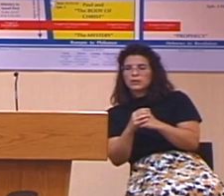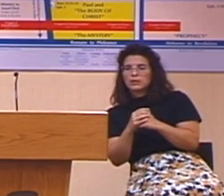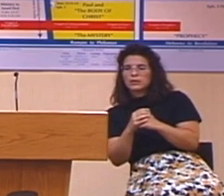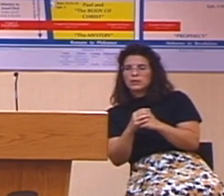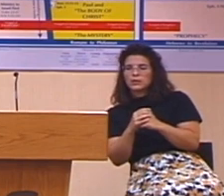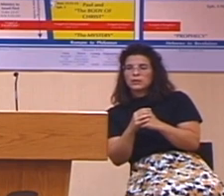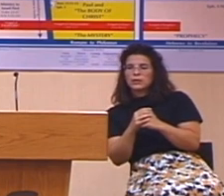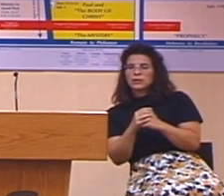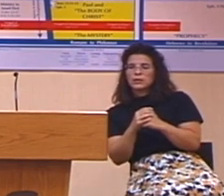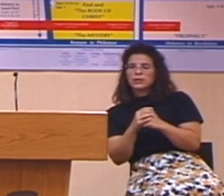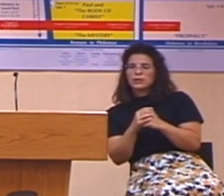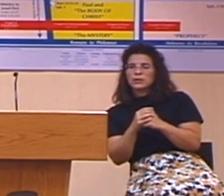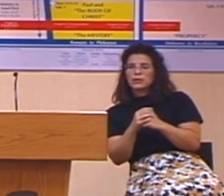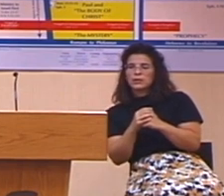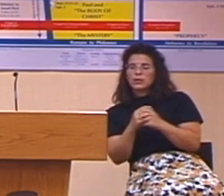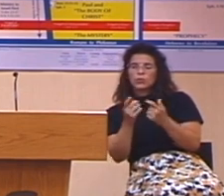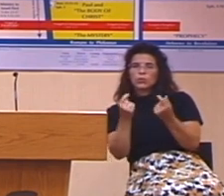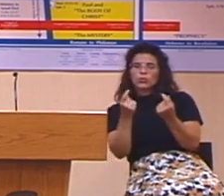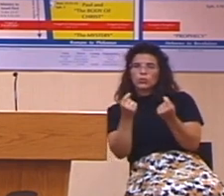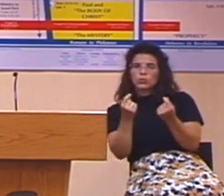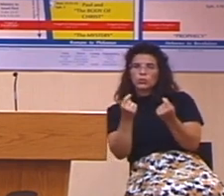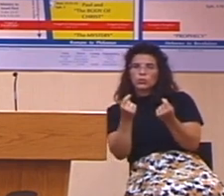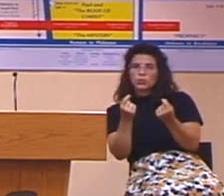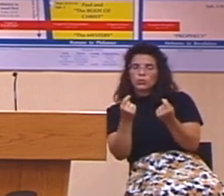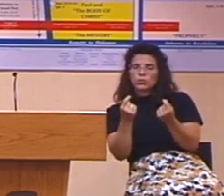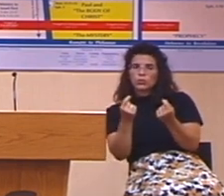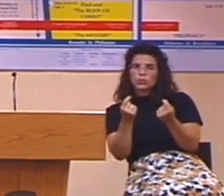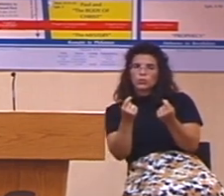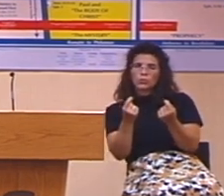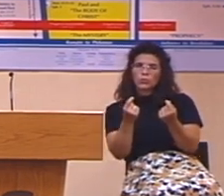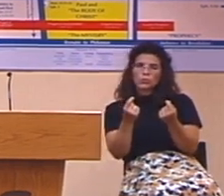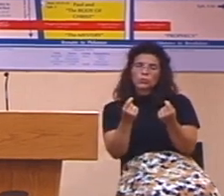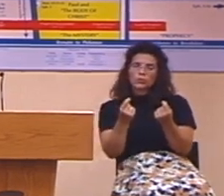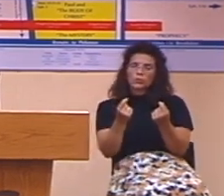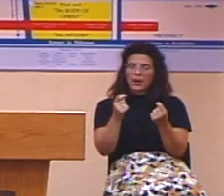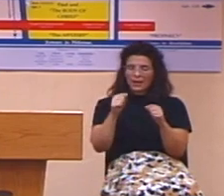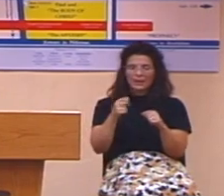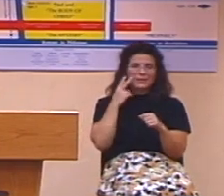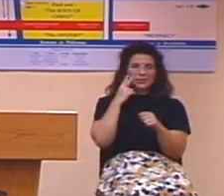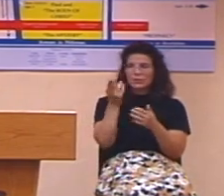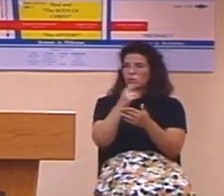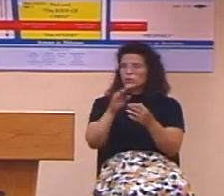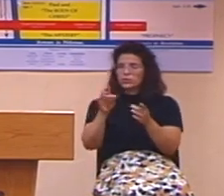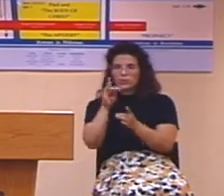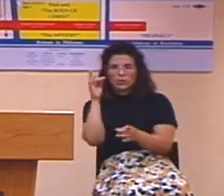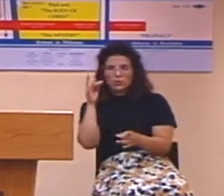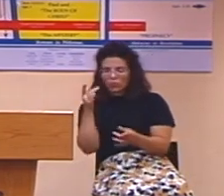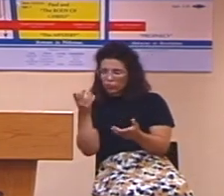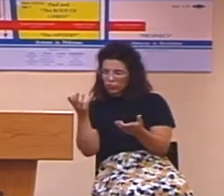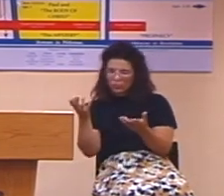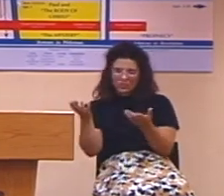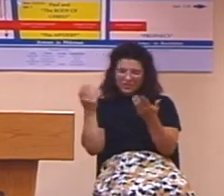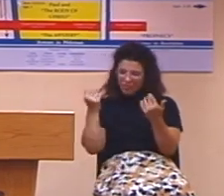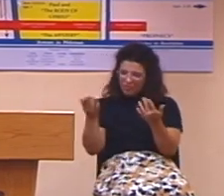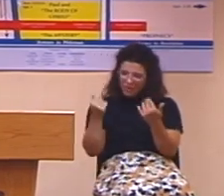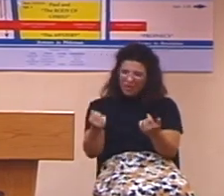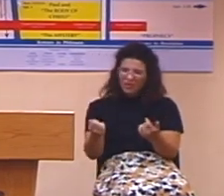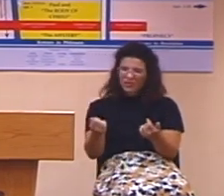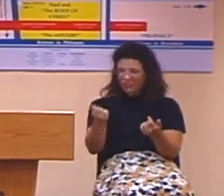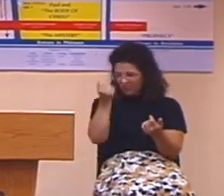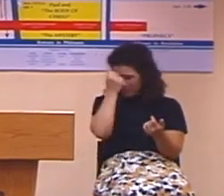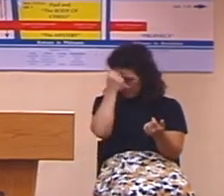And yet, what do? Oh, boom. I could just see the Holy Spirit going, would you, dummy, just get up?